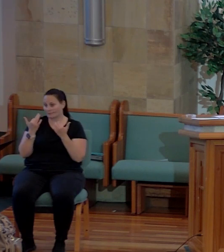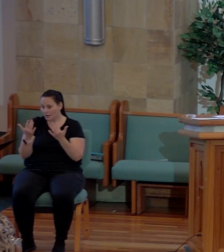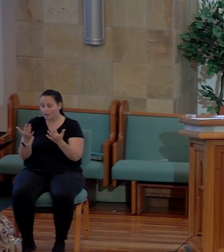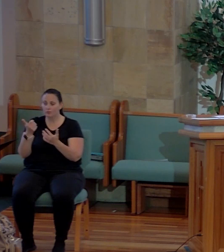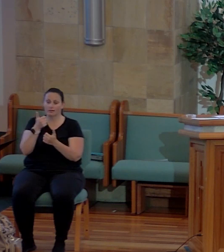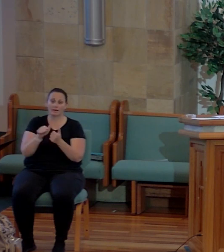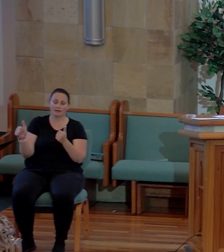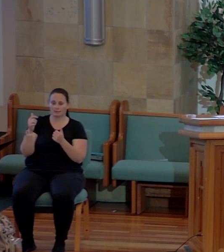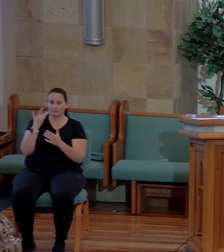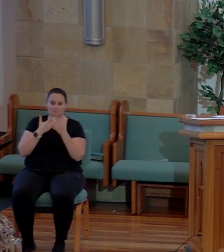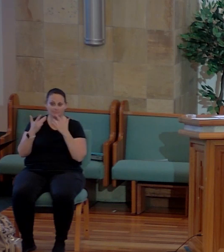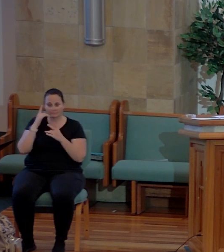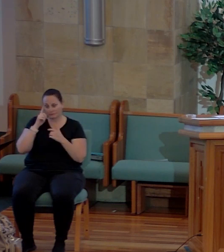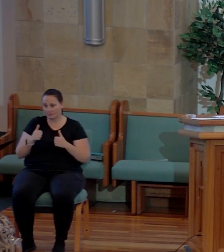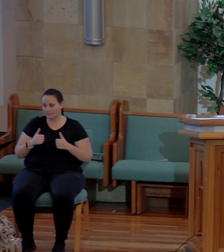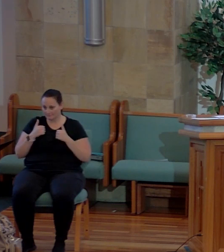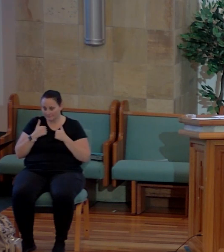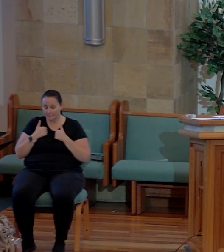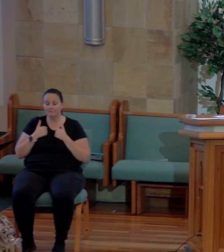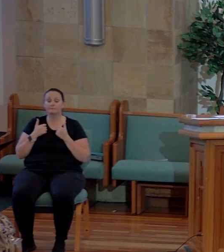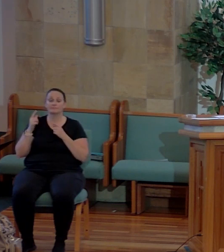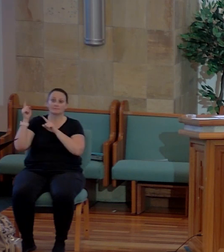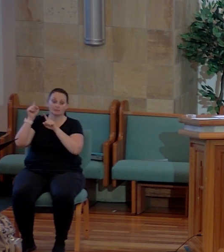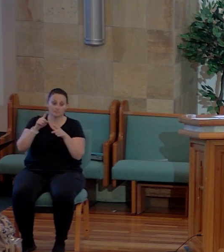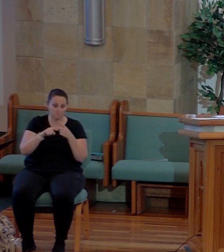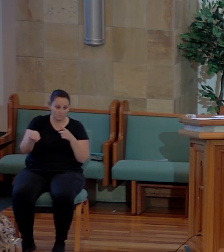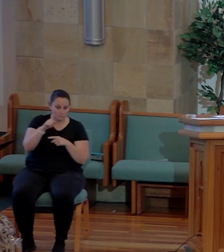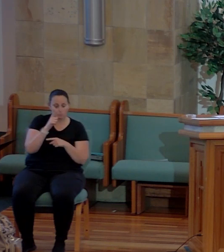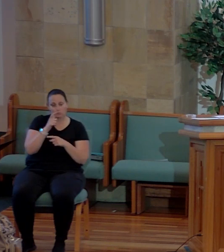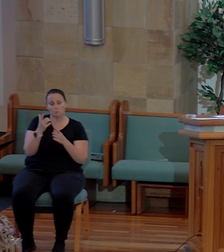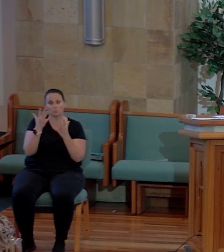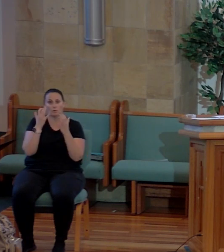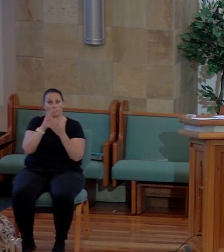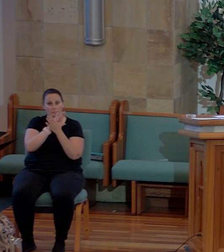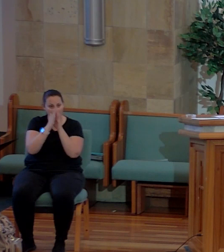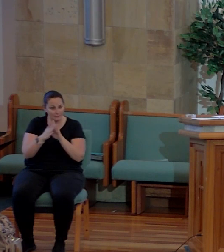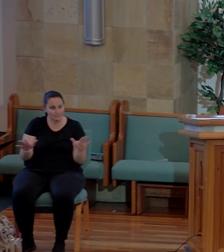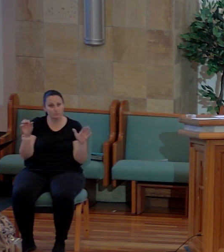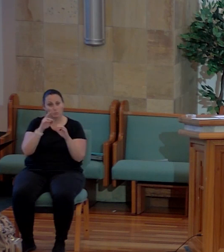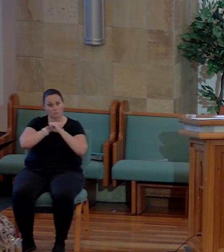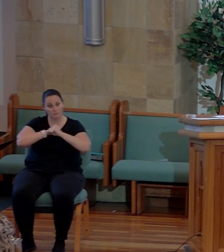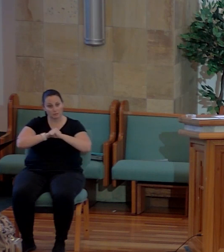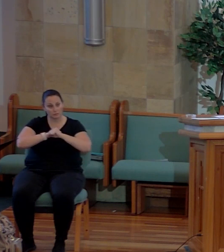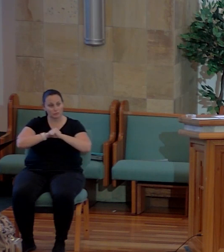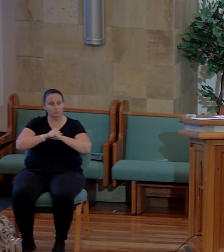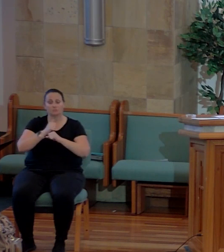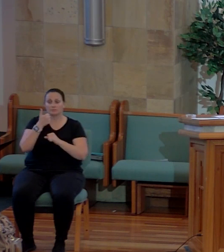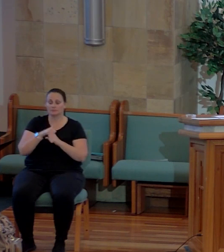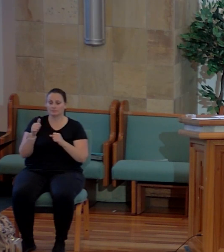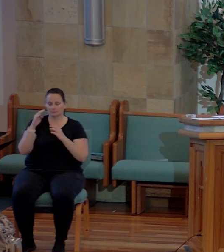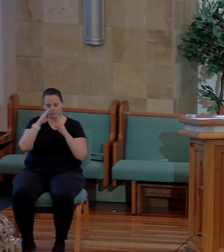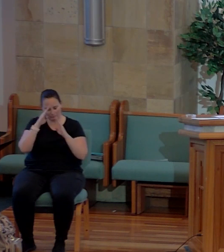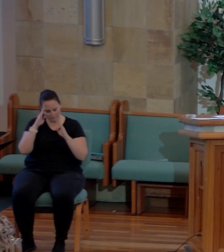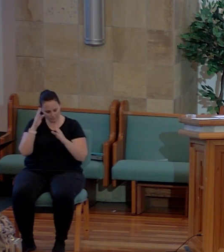any hardship in life. Come to those who yearn for peace or protection. Quiet every troubled spirit